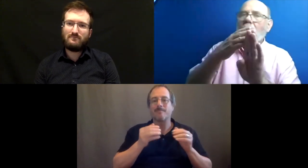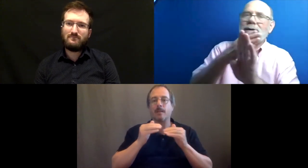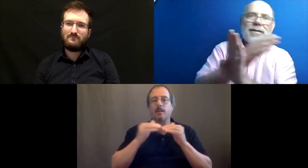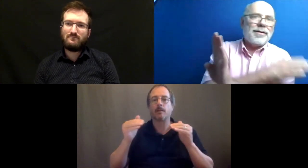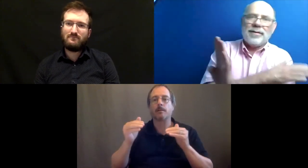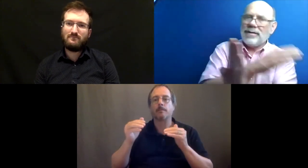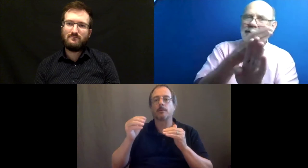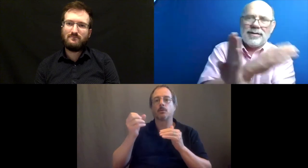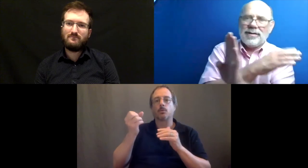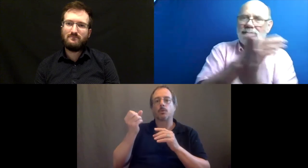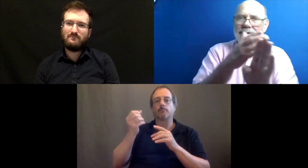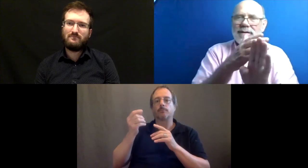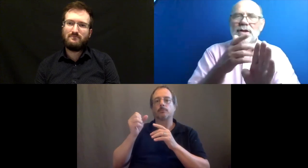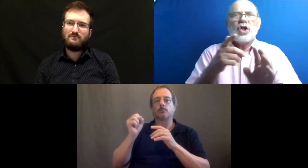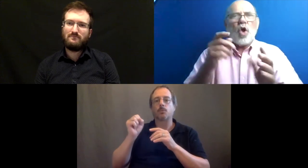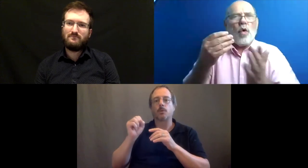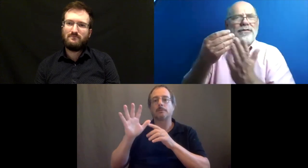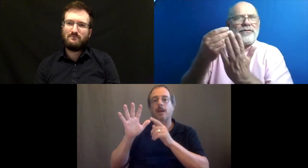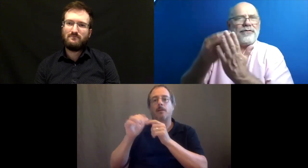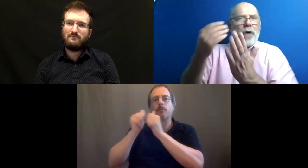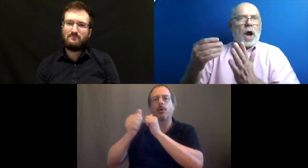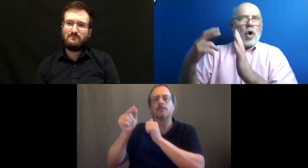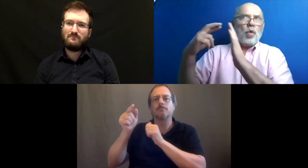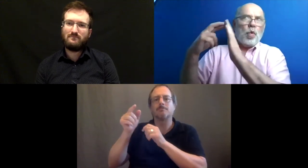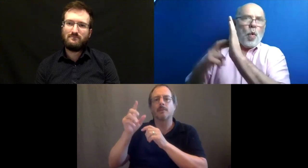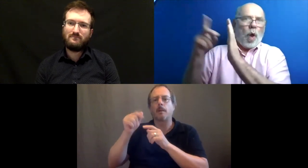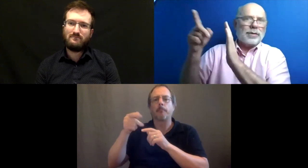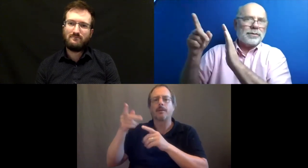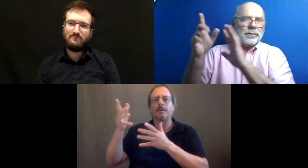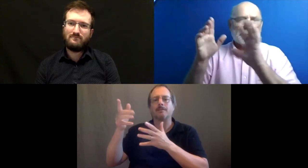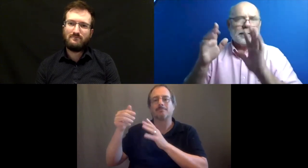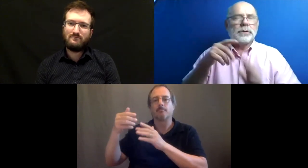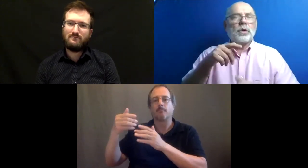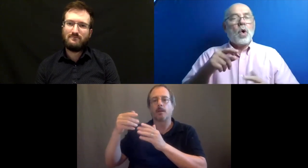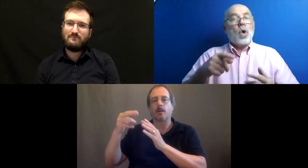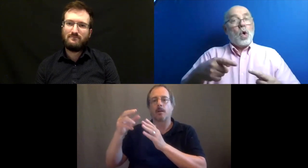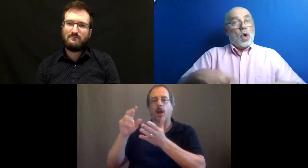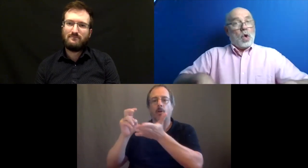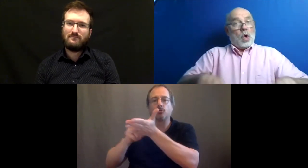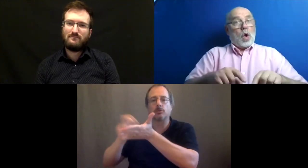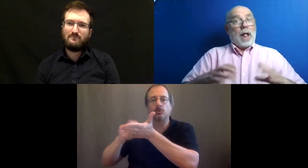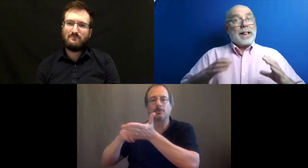funding agreements. They can only provide services to individuals after grade 12.